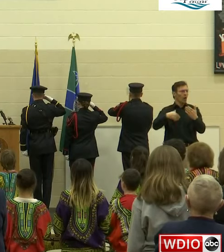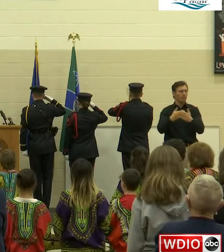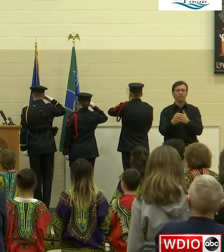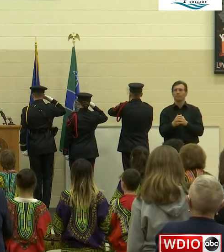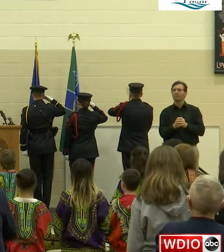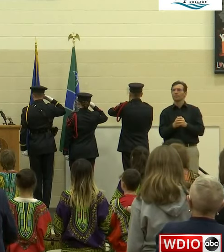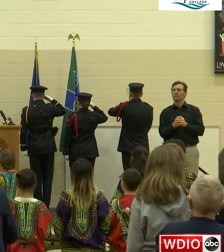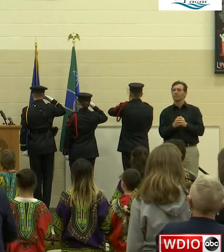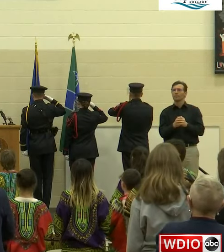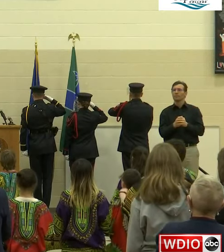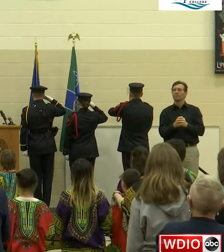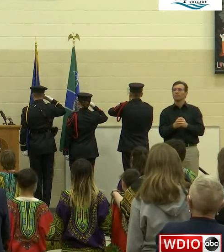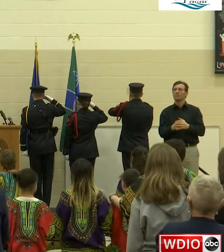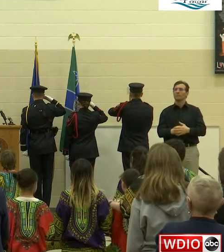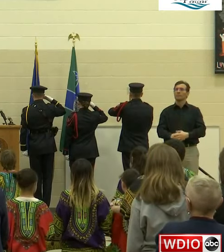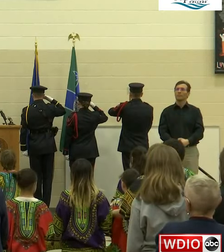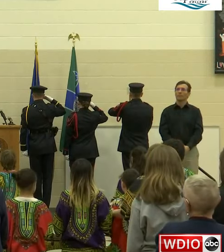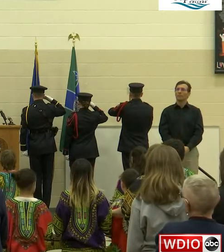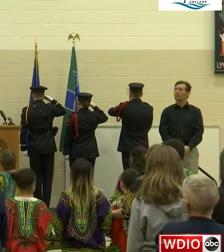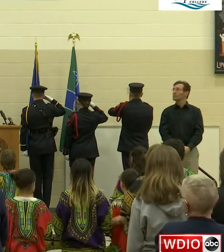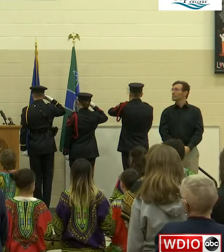justice for all.